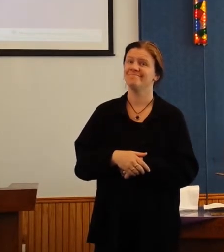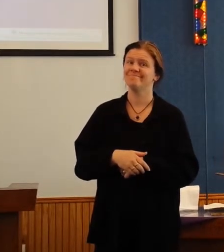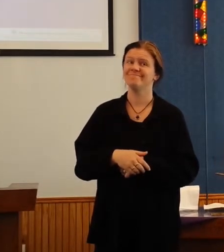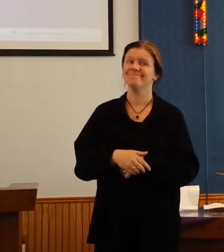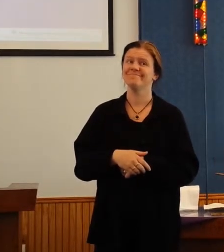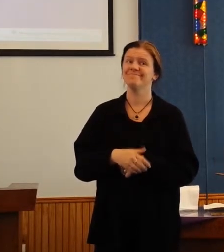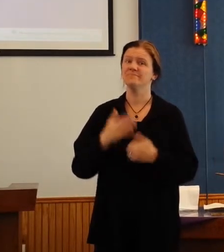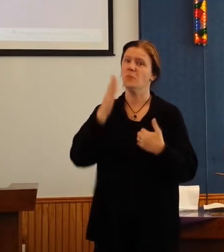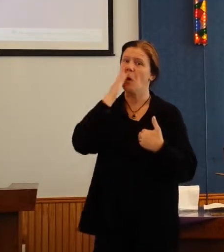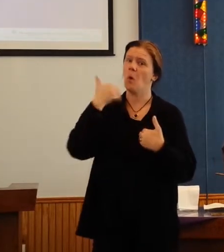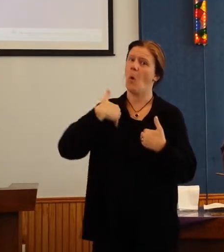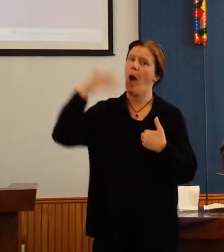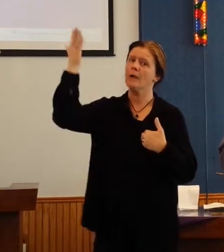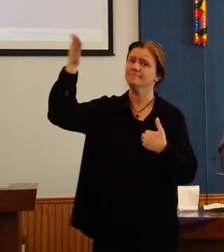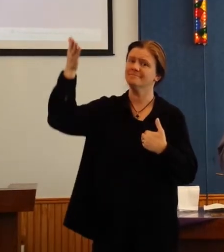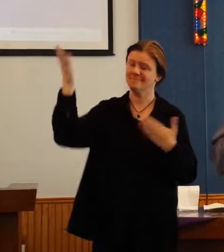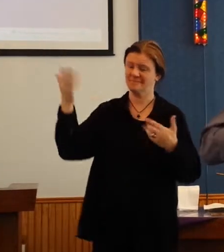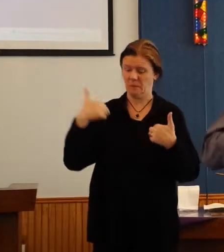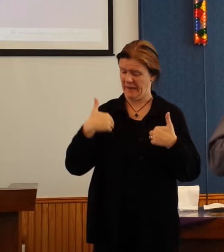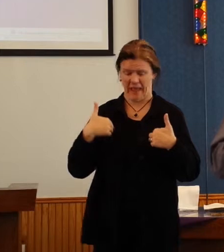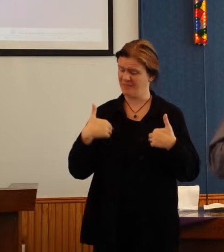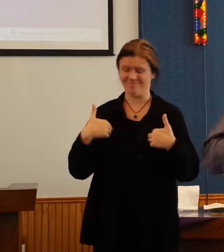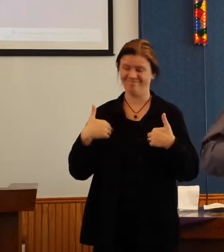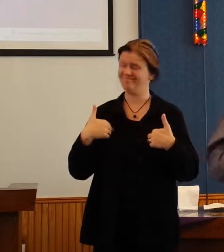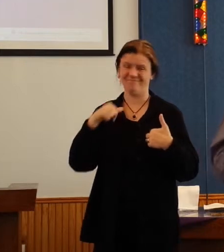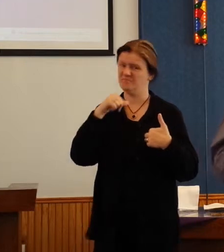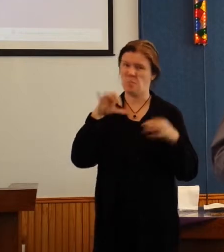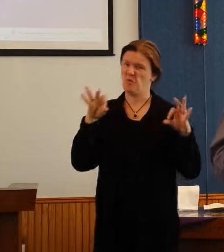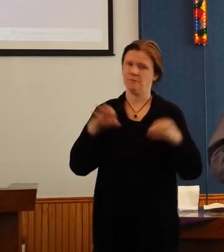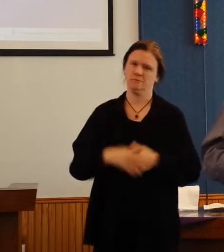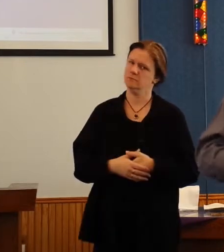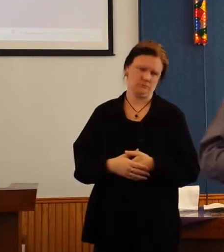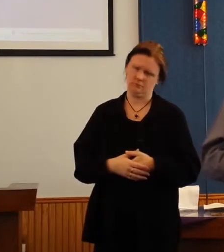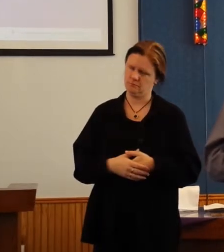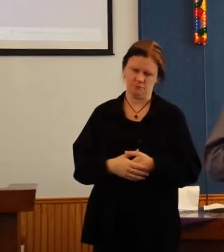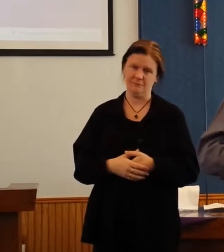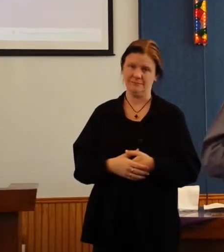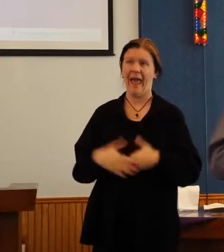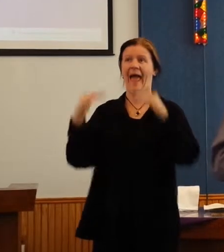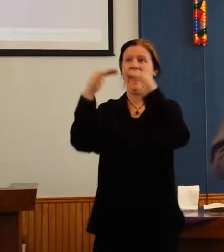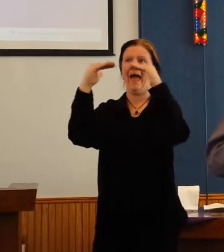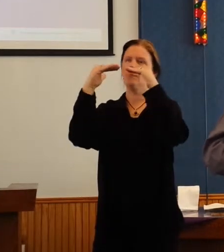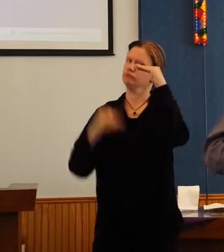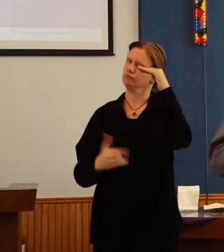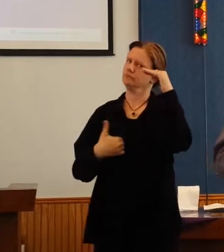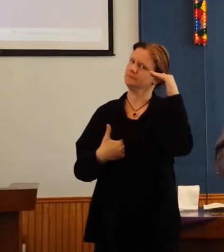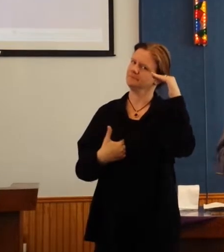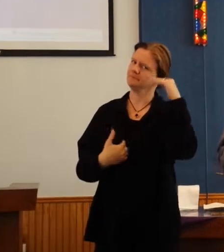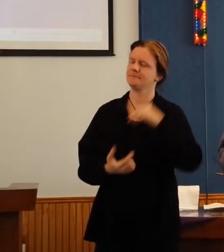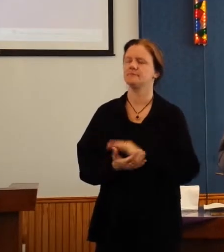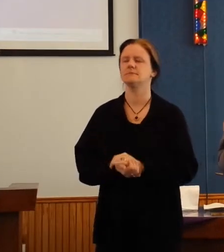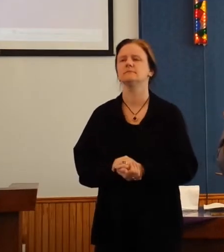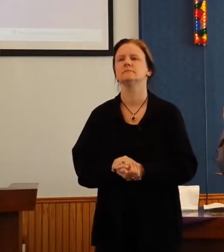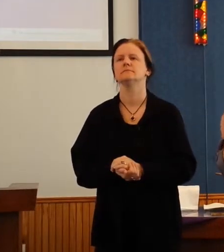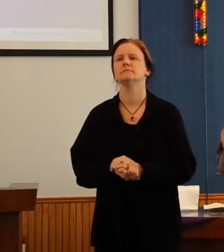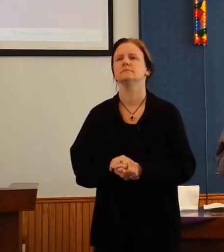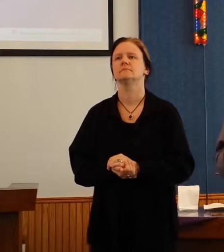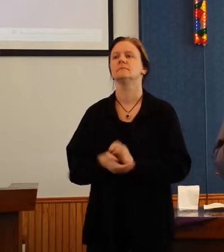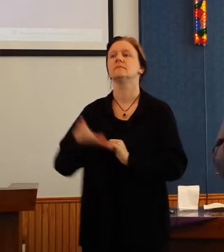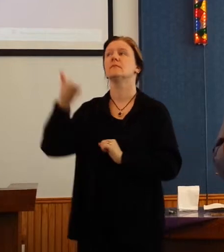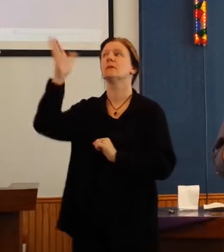and realizing that I fall way short most of the time. But the good news is that God has promised